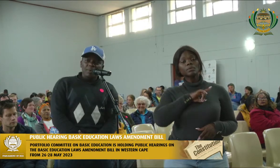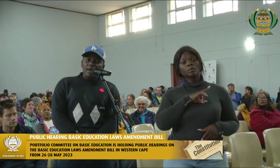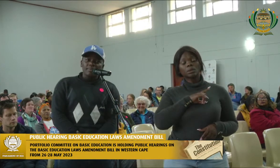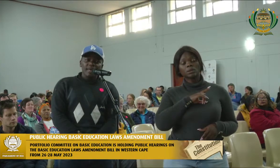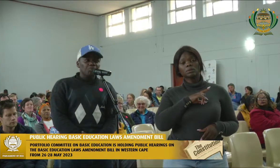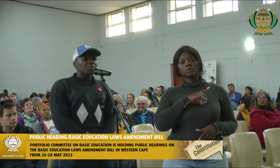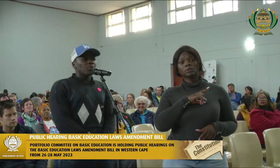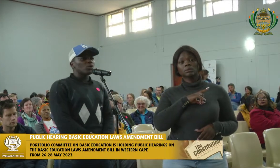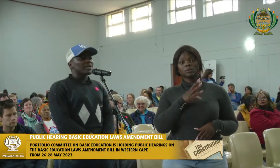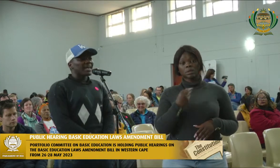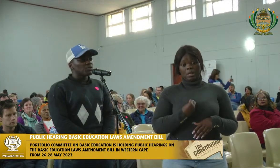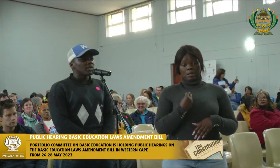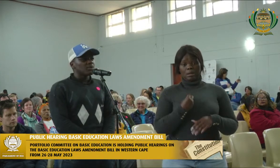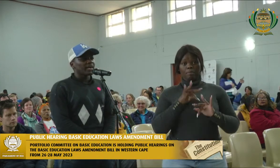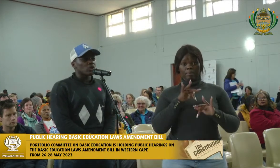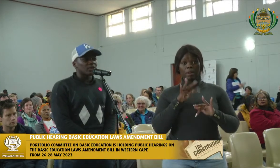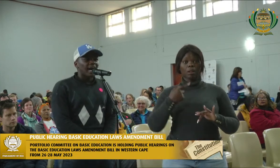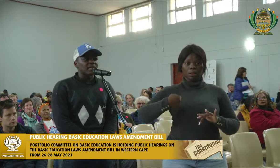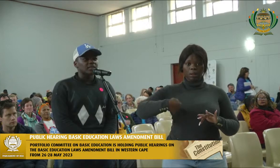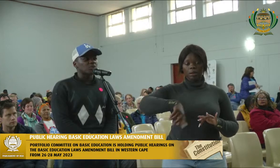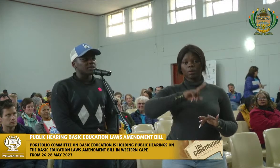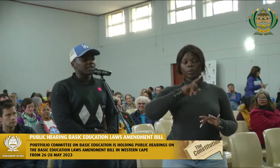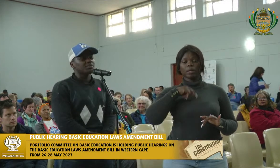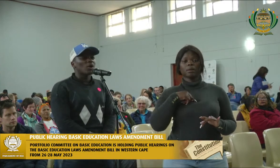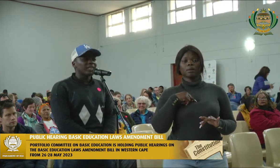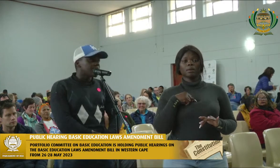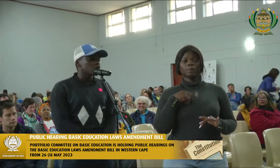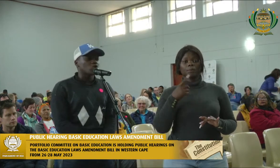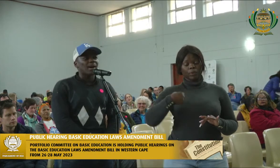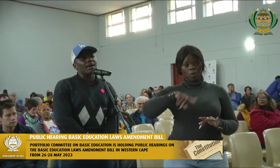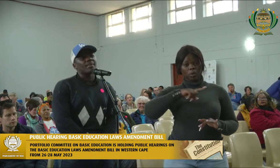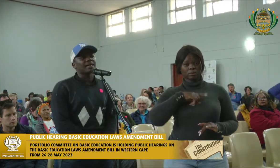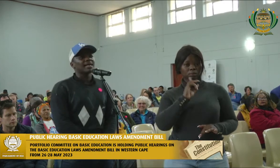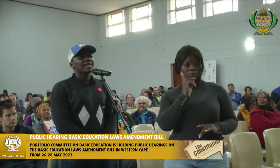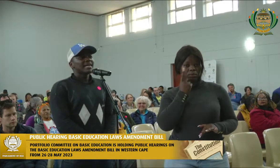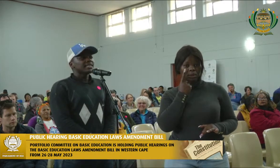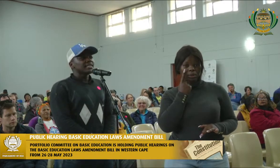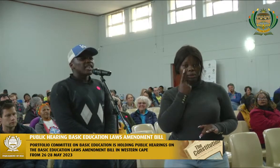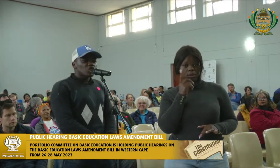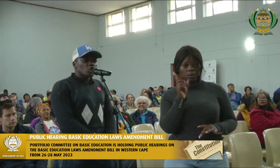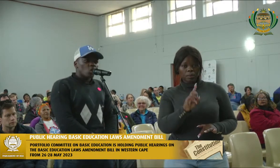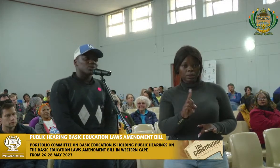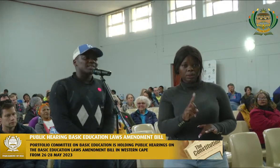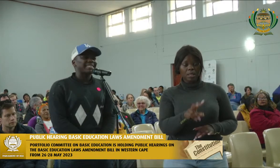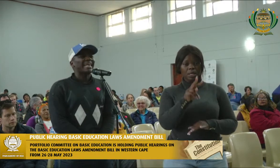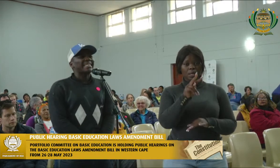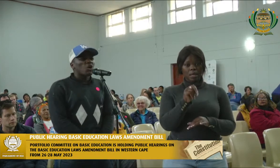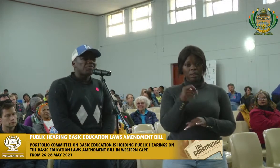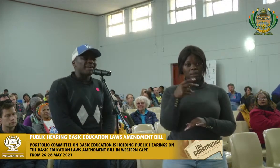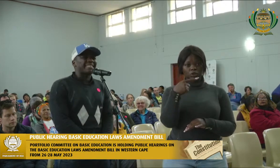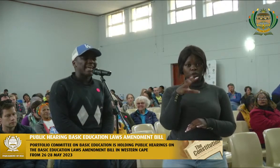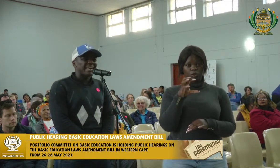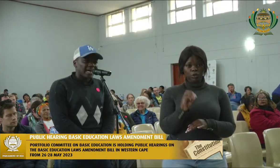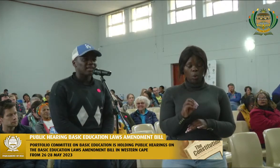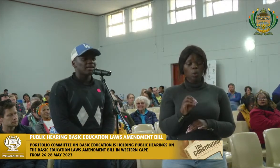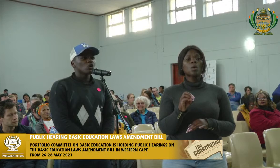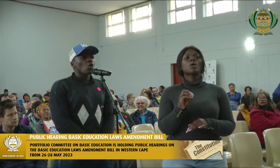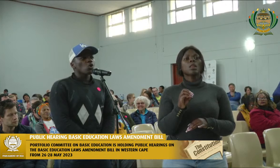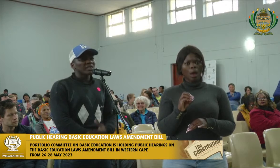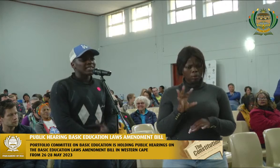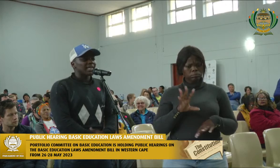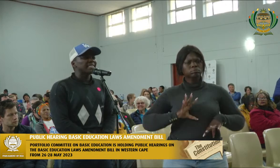as a young people, we recognize sibonile into bangabana NGOs ziyani